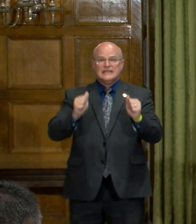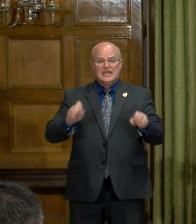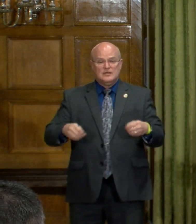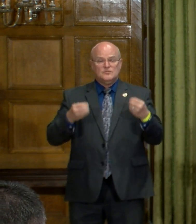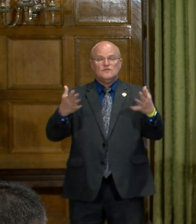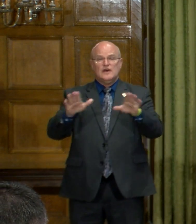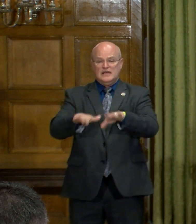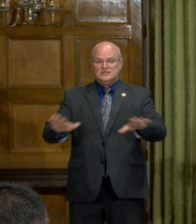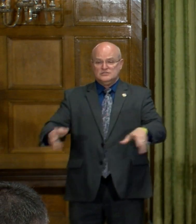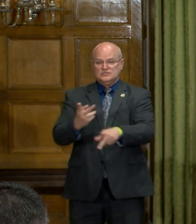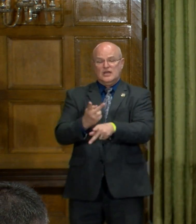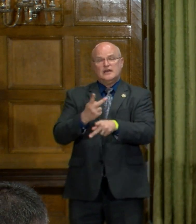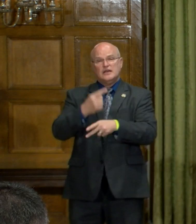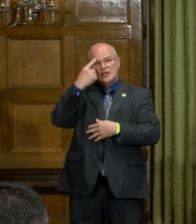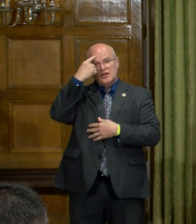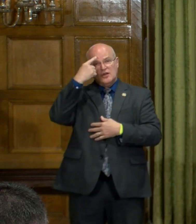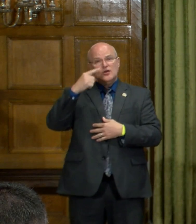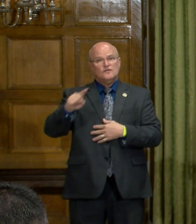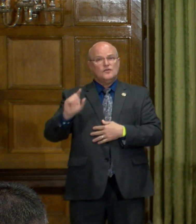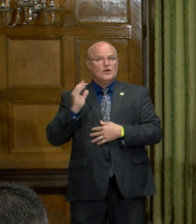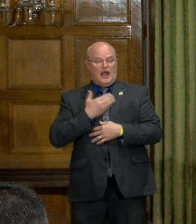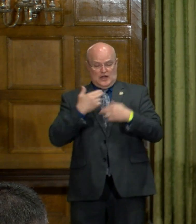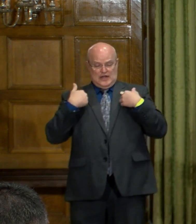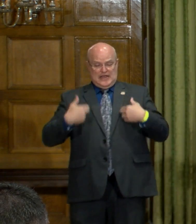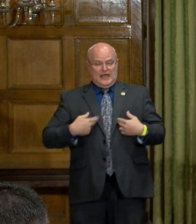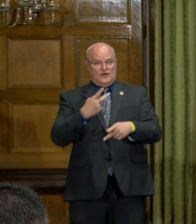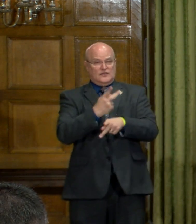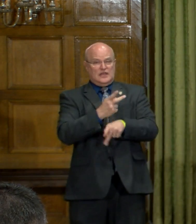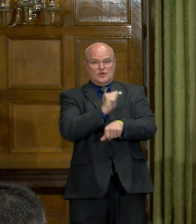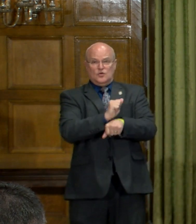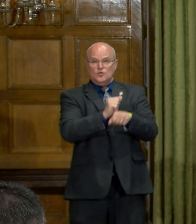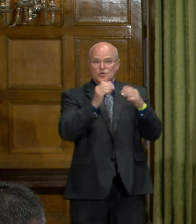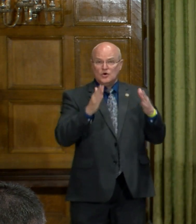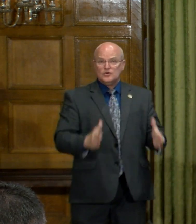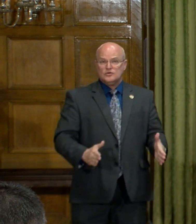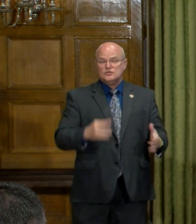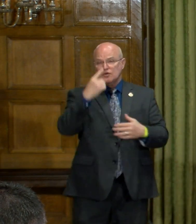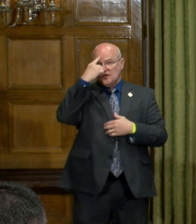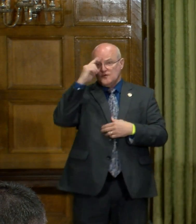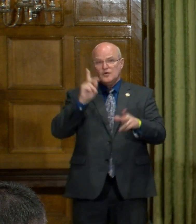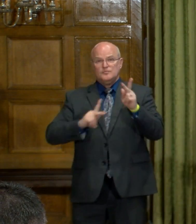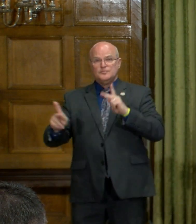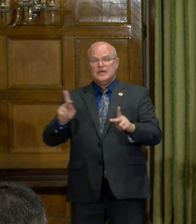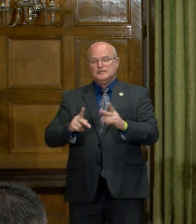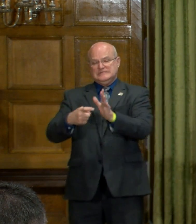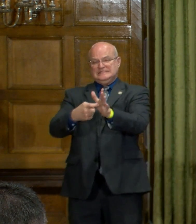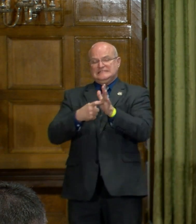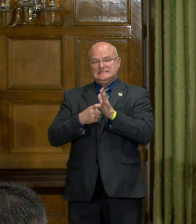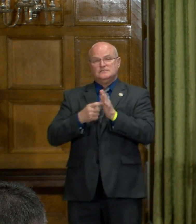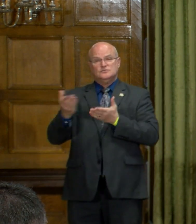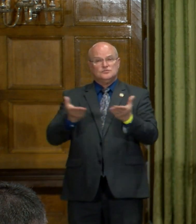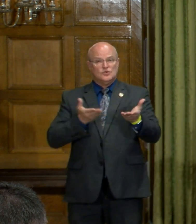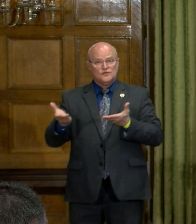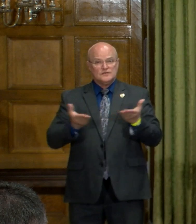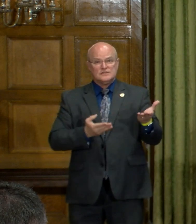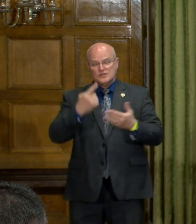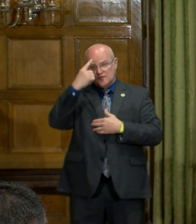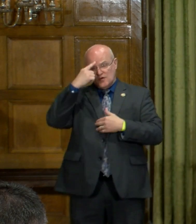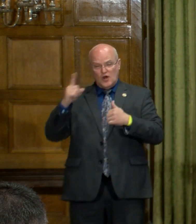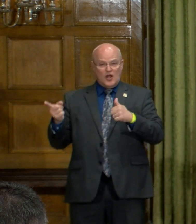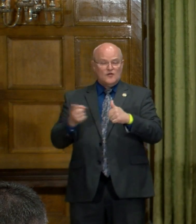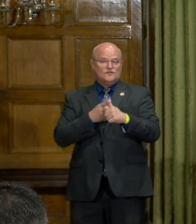child care for our health care workers, for those that are in essential services, for our